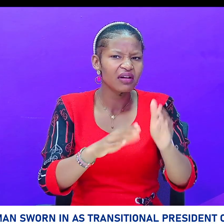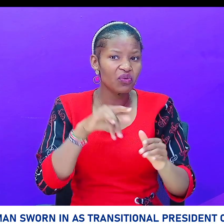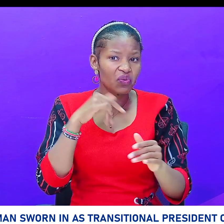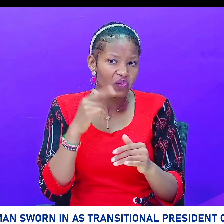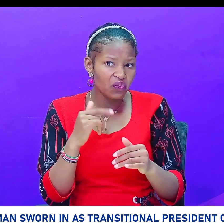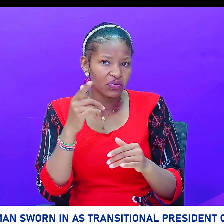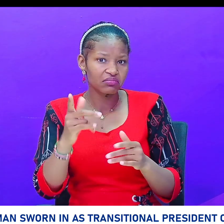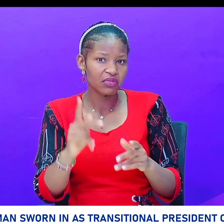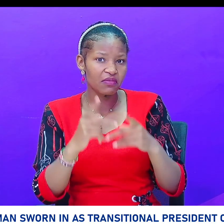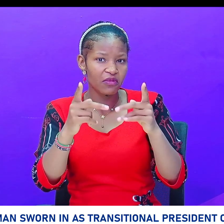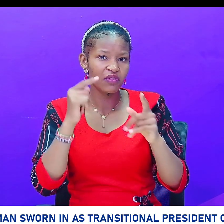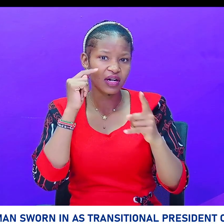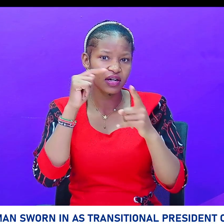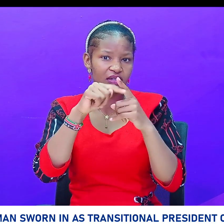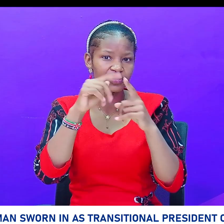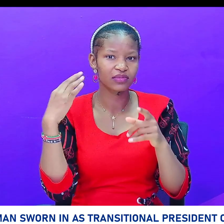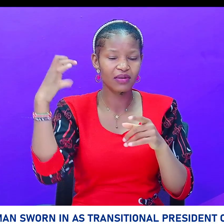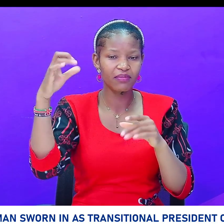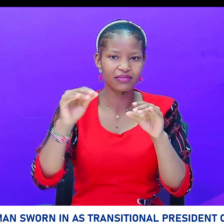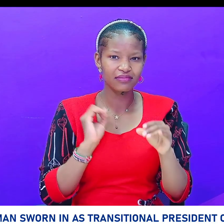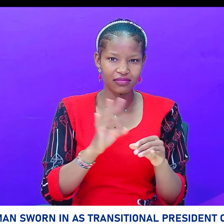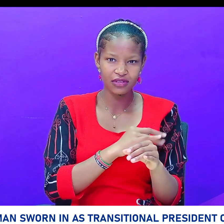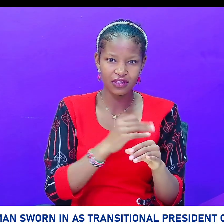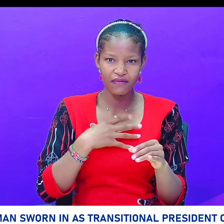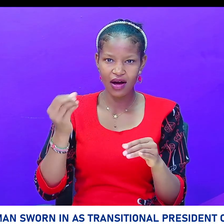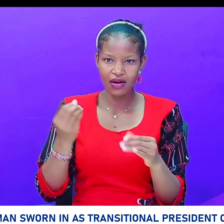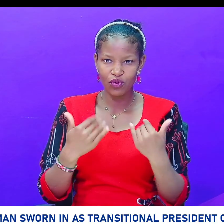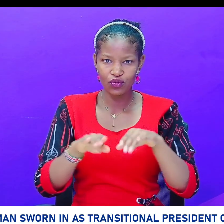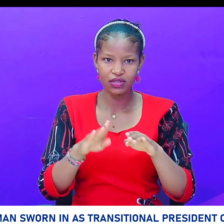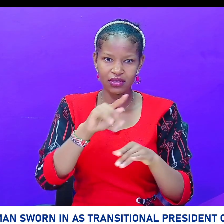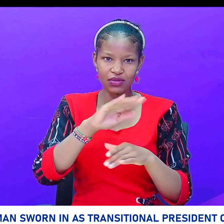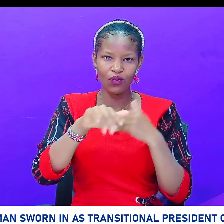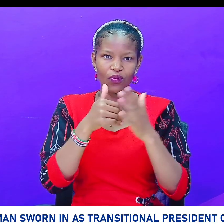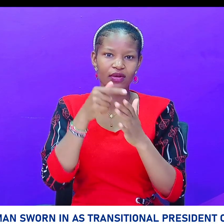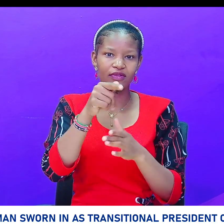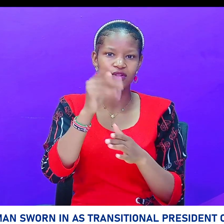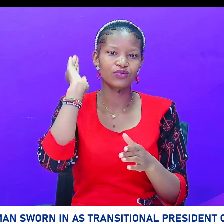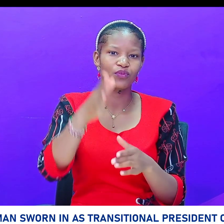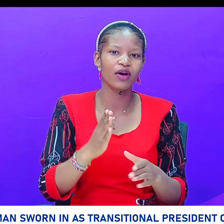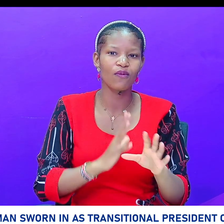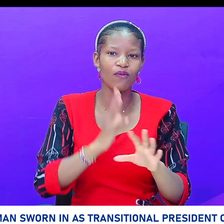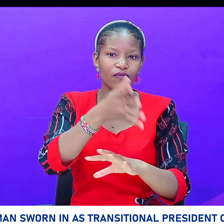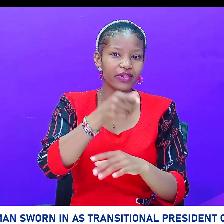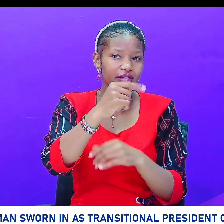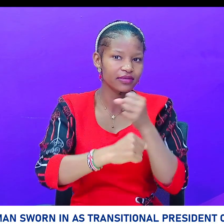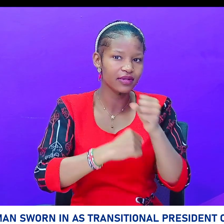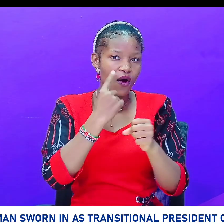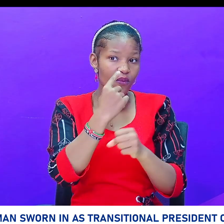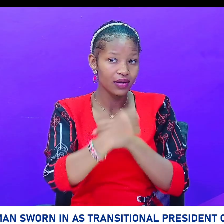The new leader, who was previously the army chief of staff and a close ally of Embalo, will oversee a one-year